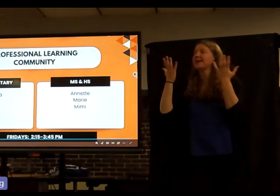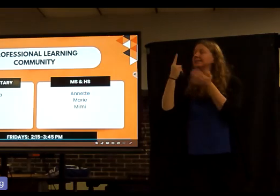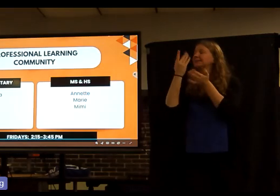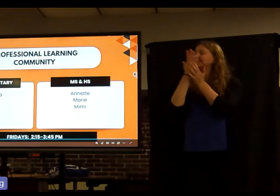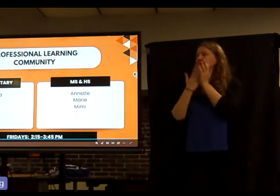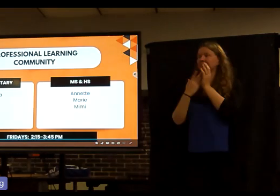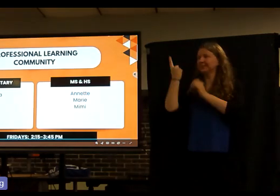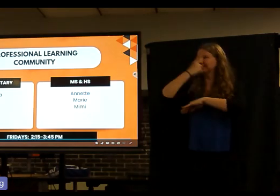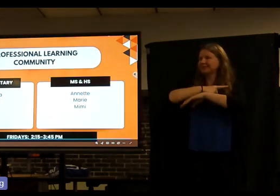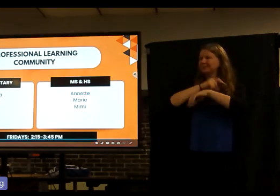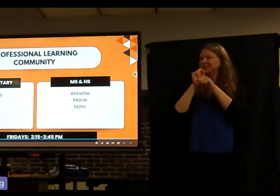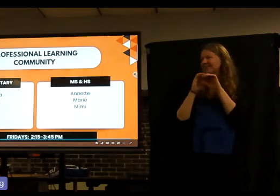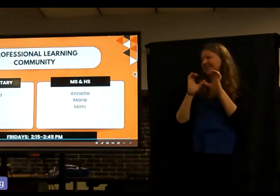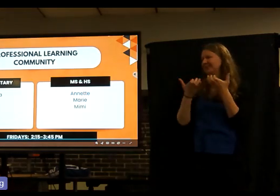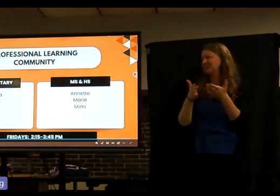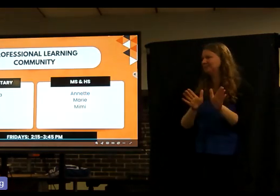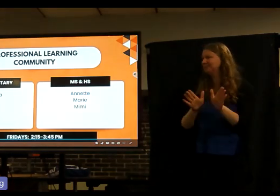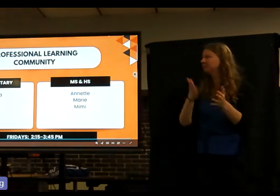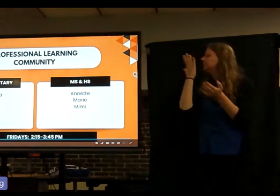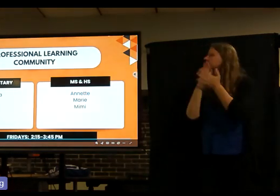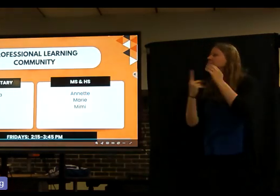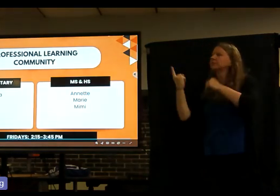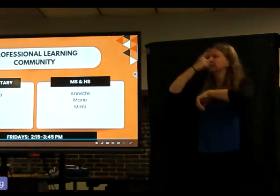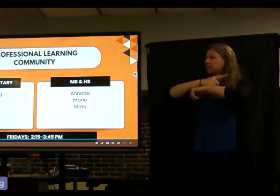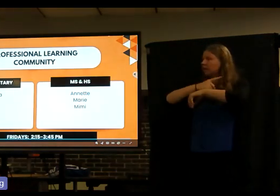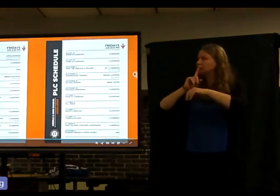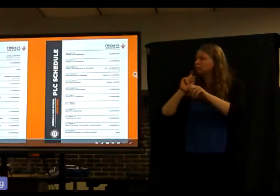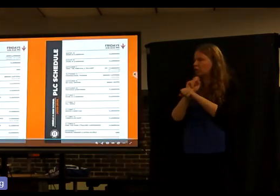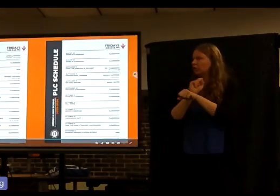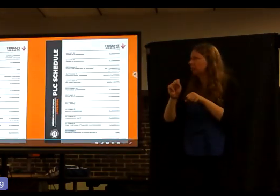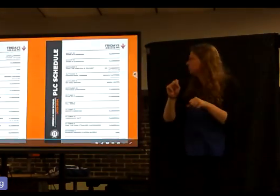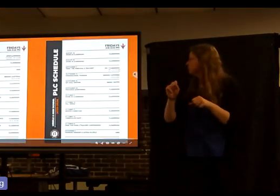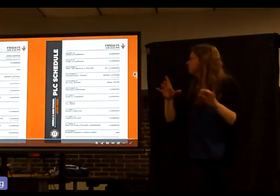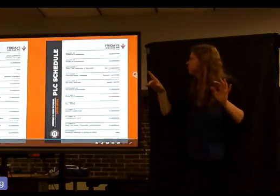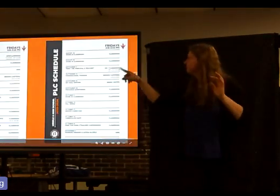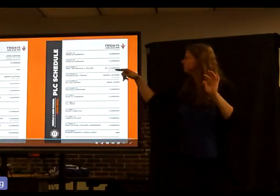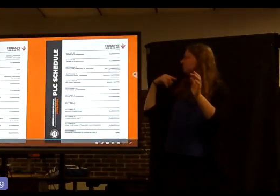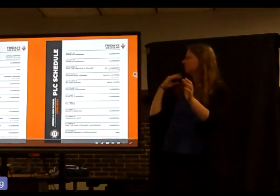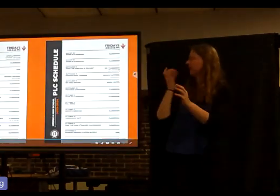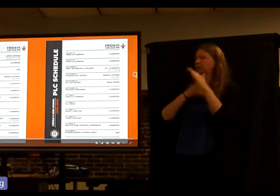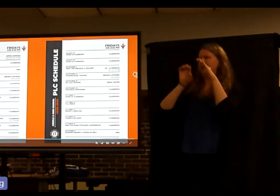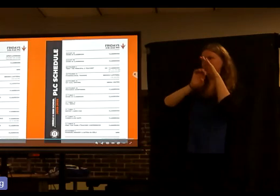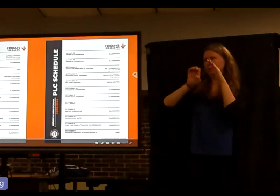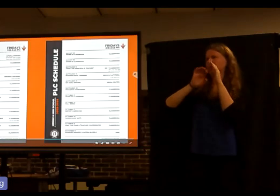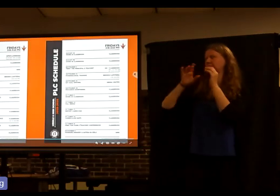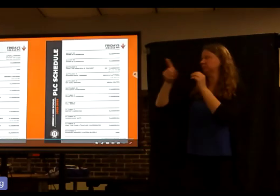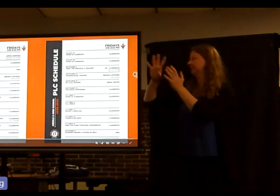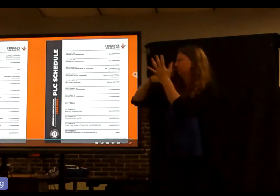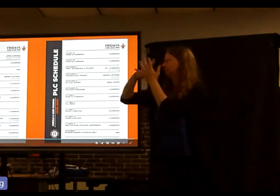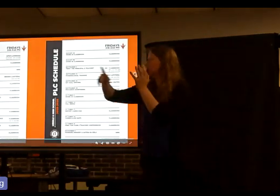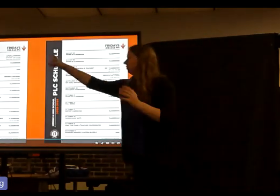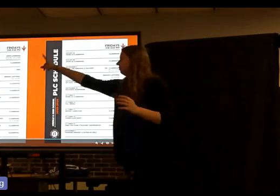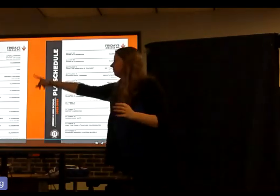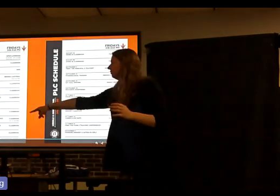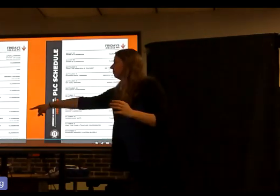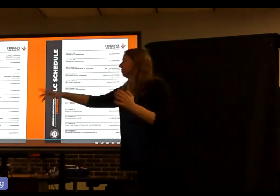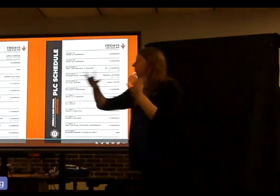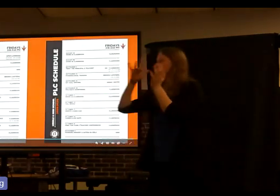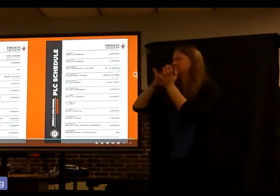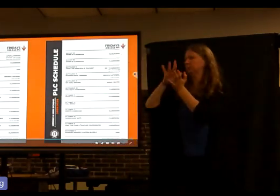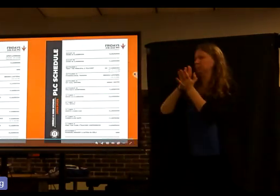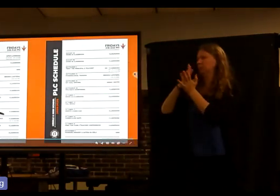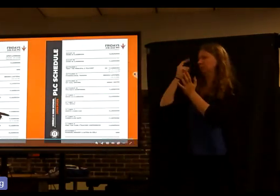Friday. Sometimes the teachers are allowed to do some work in the classroom. Other times we do have professional